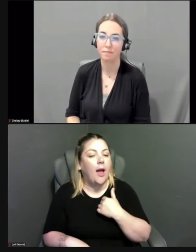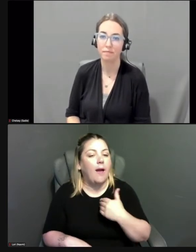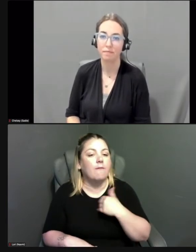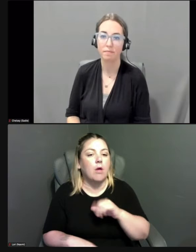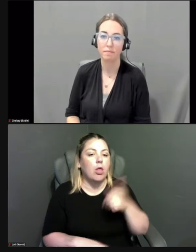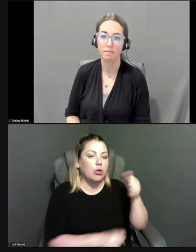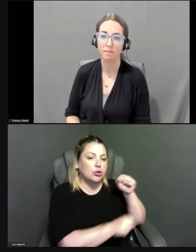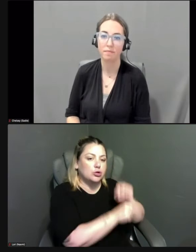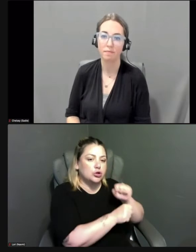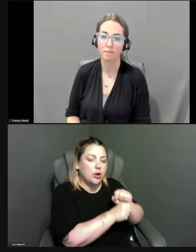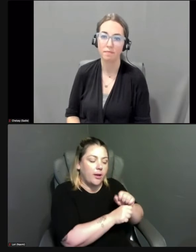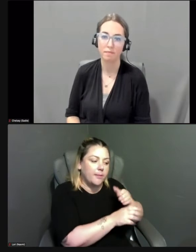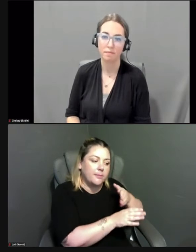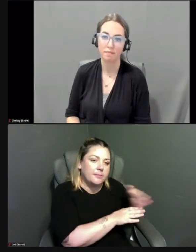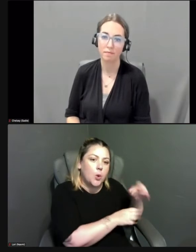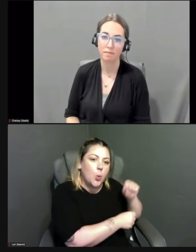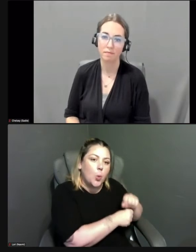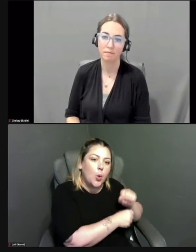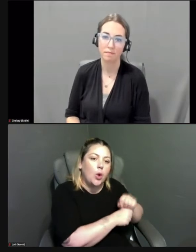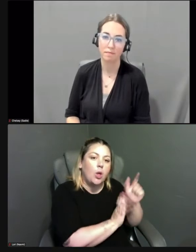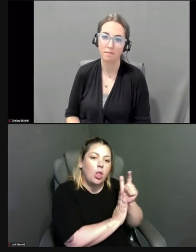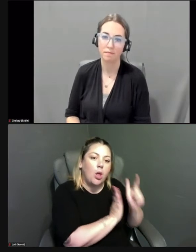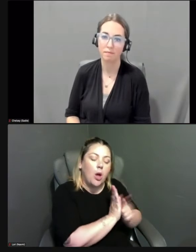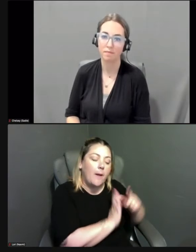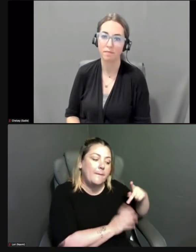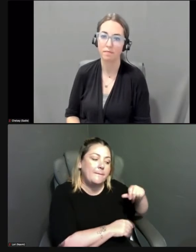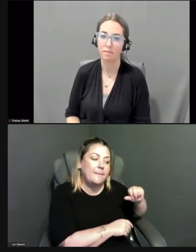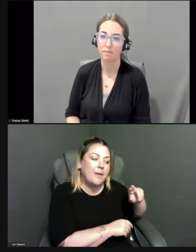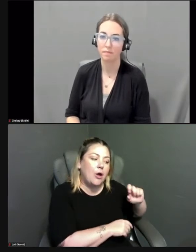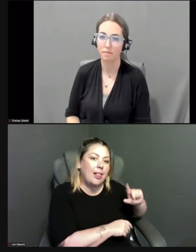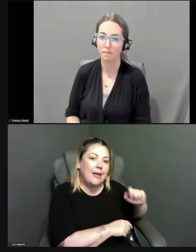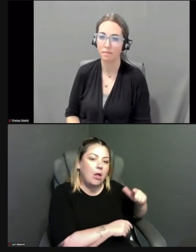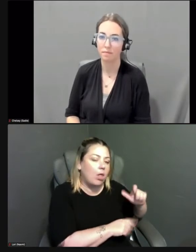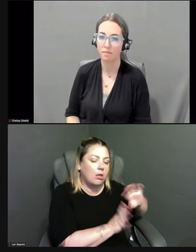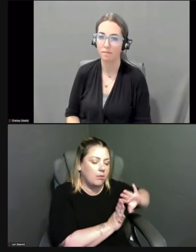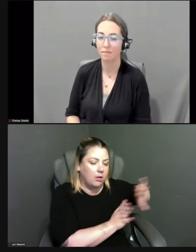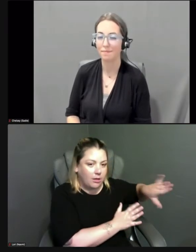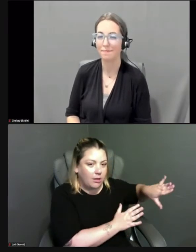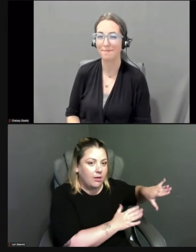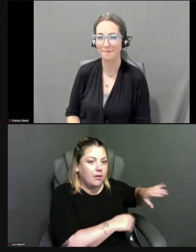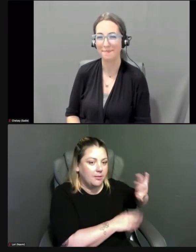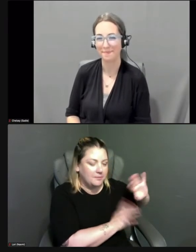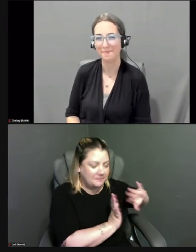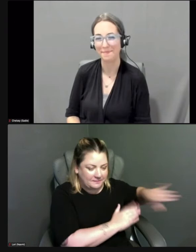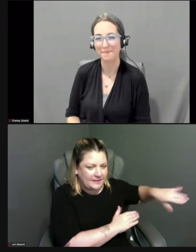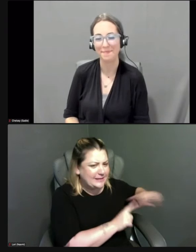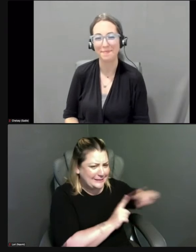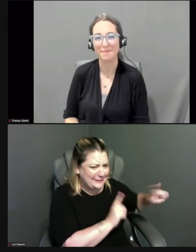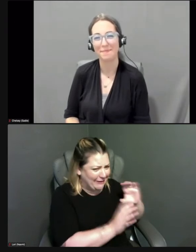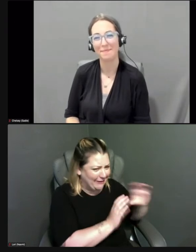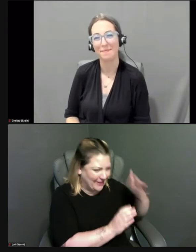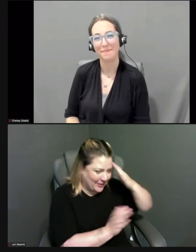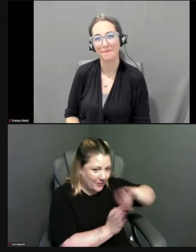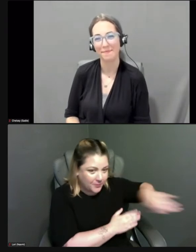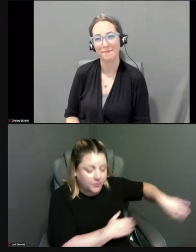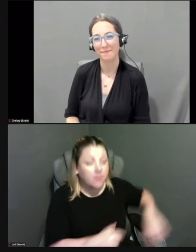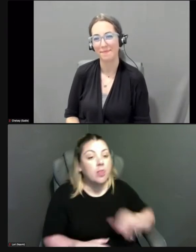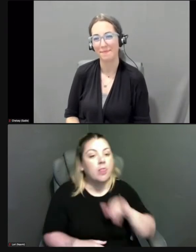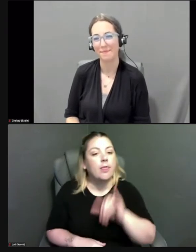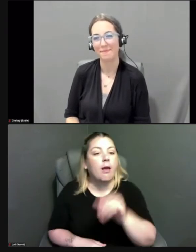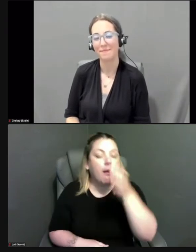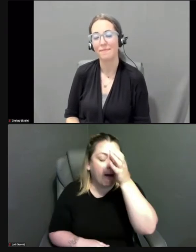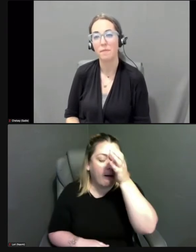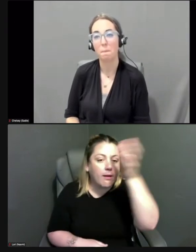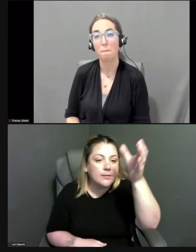and like as a paralegal, but that's like a whole different conversation. But the clean eating